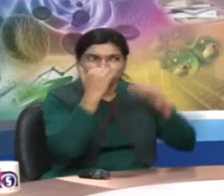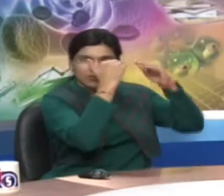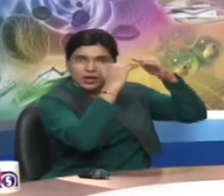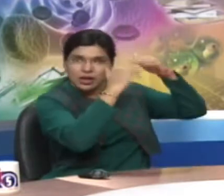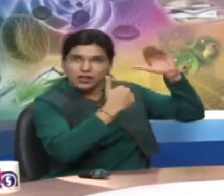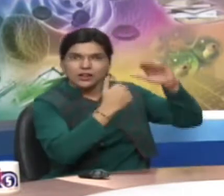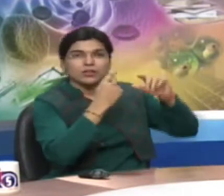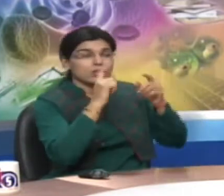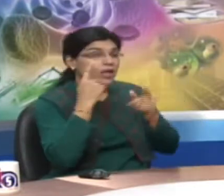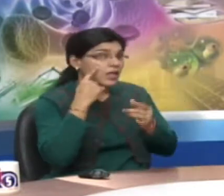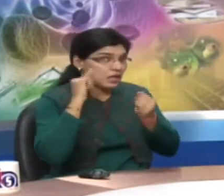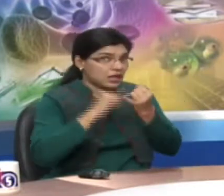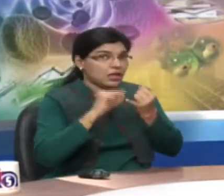no.